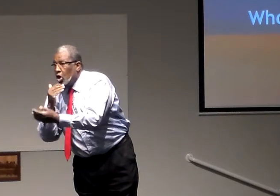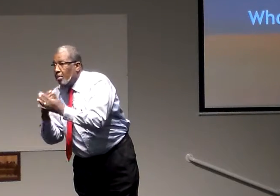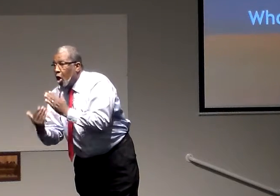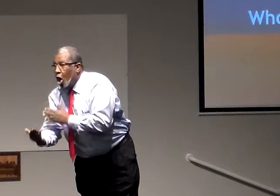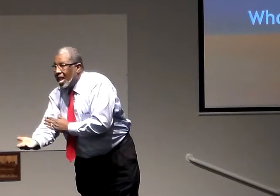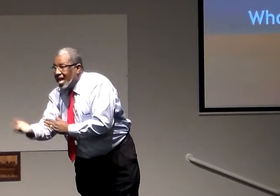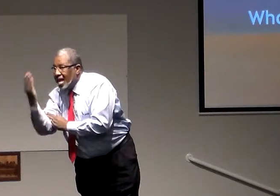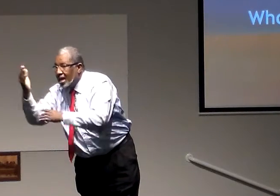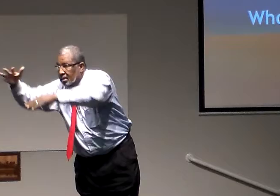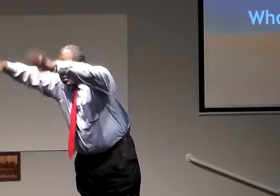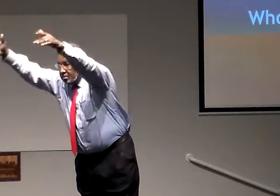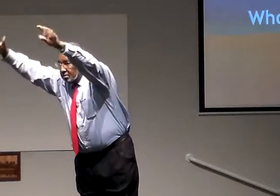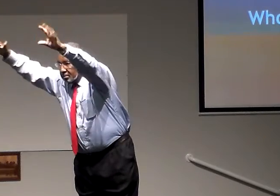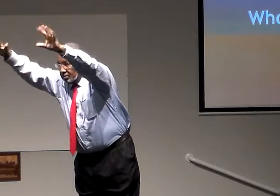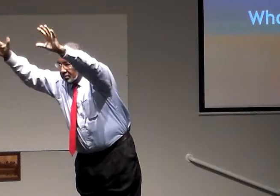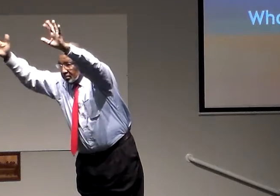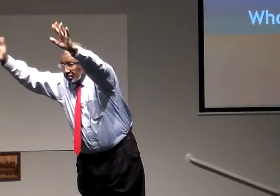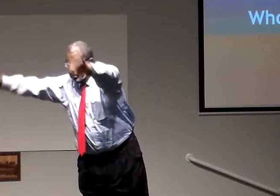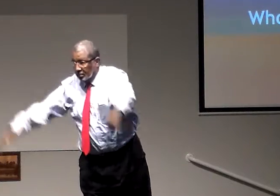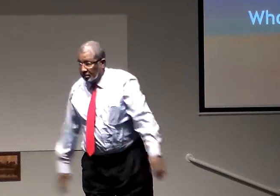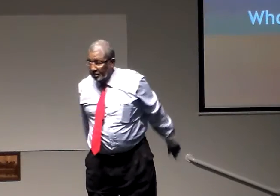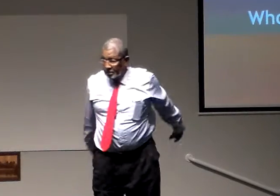hey. Good morning, everybody.